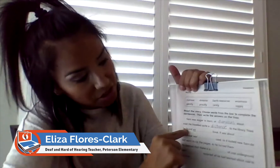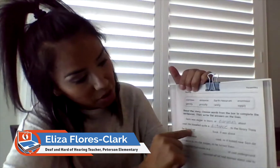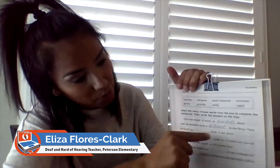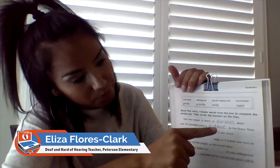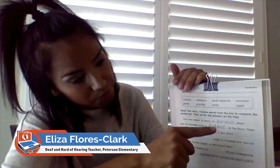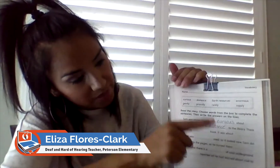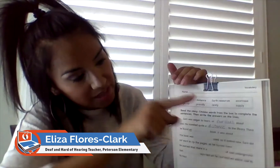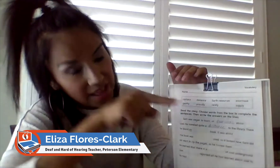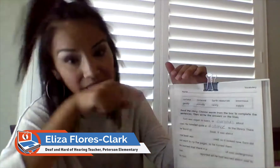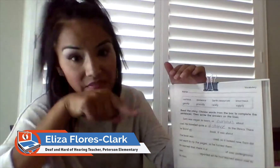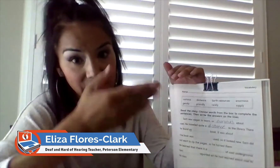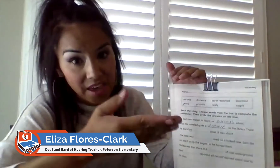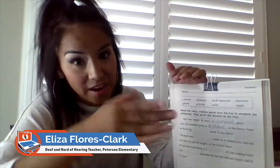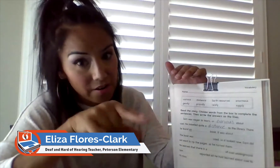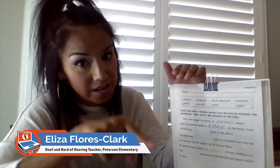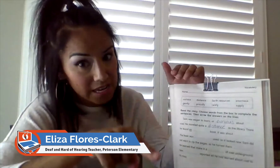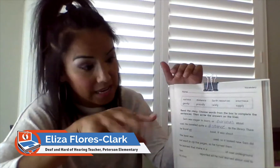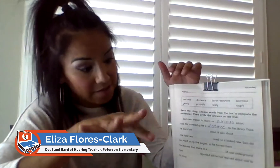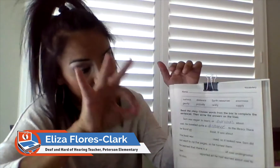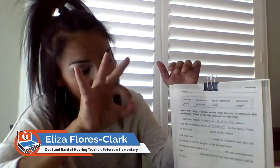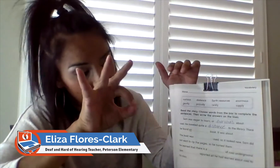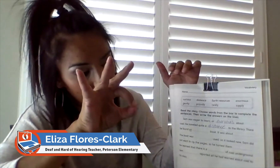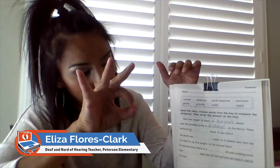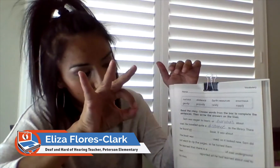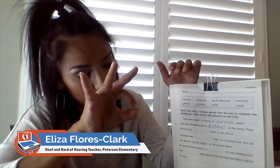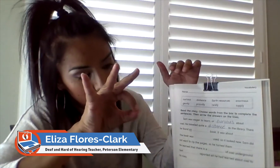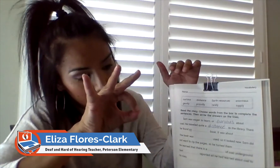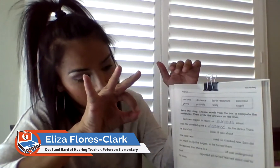So, there he found